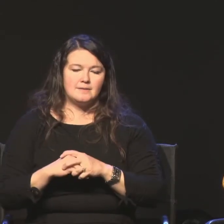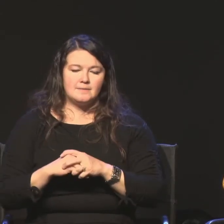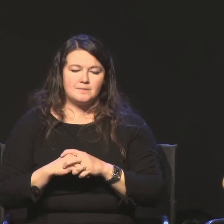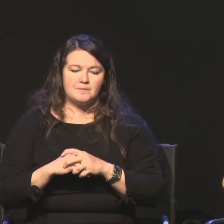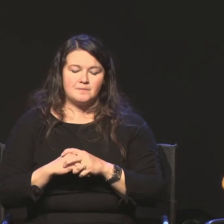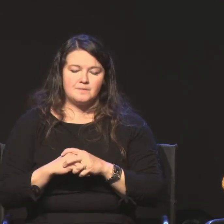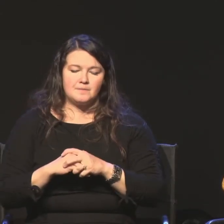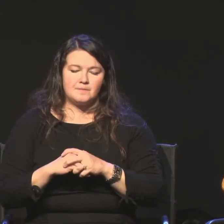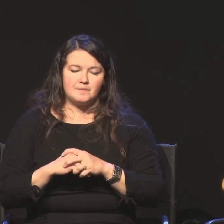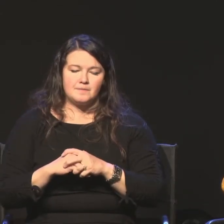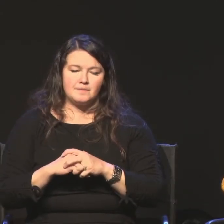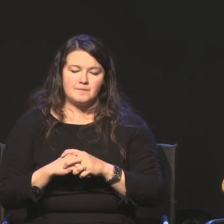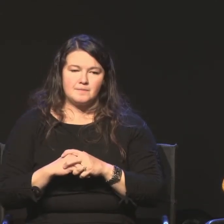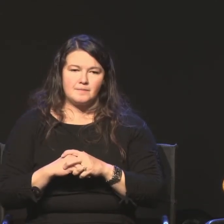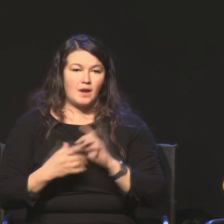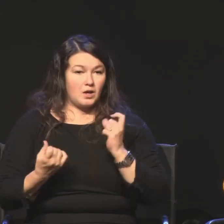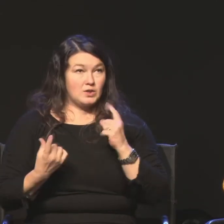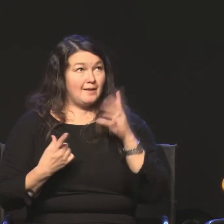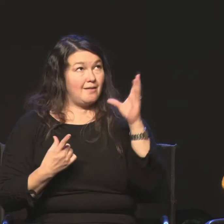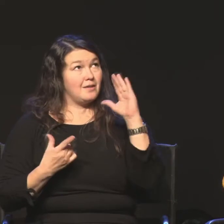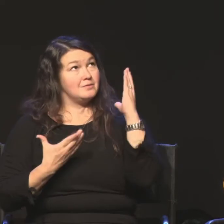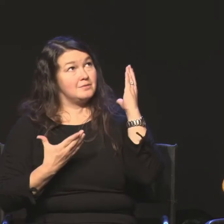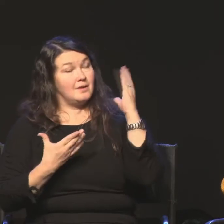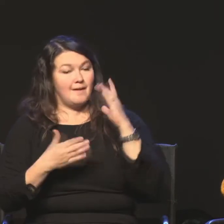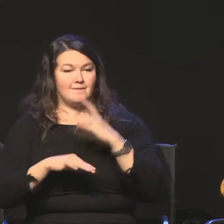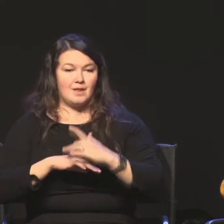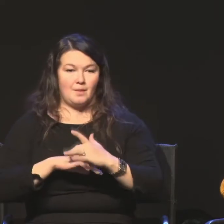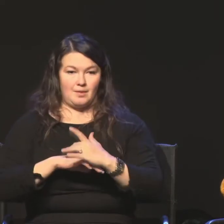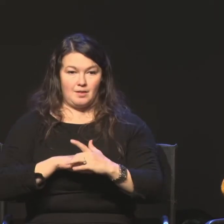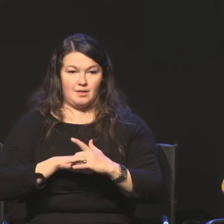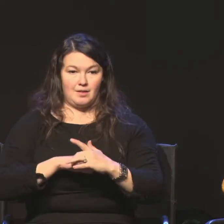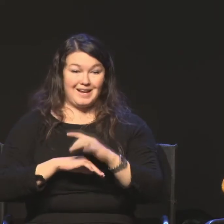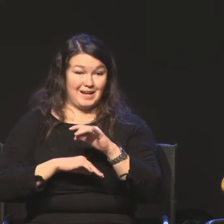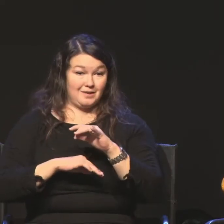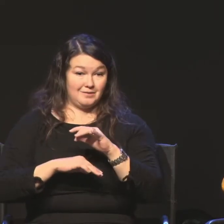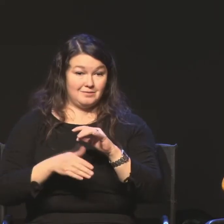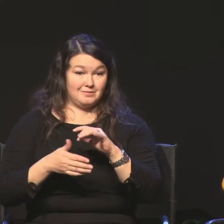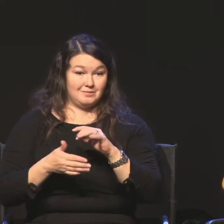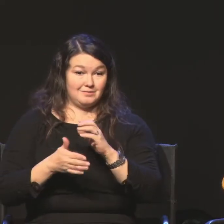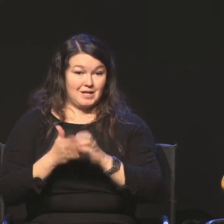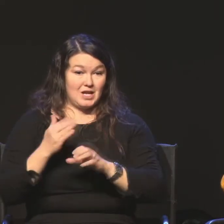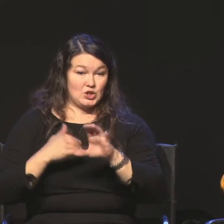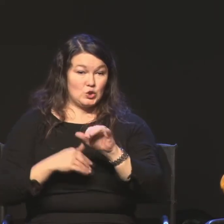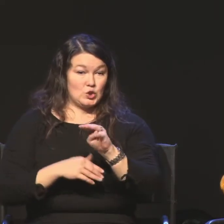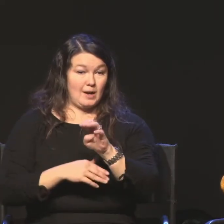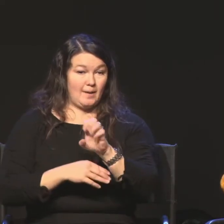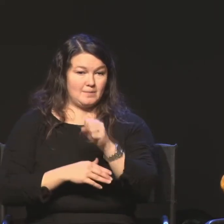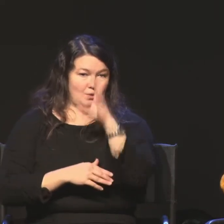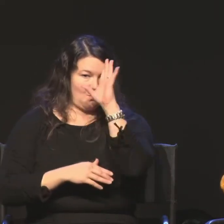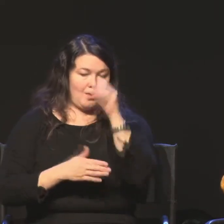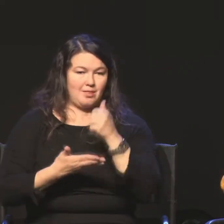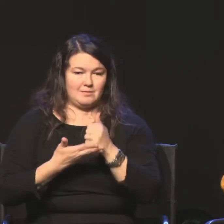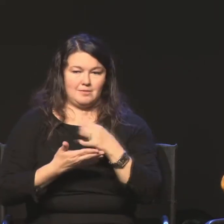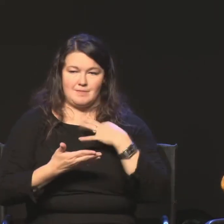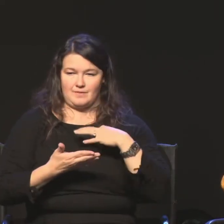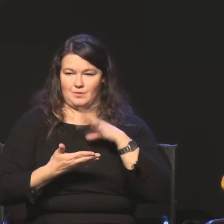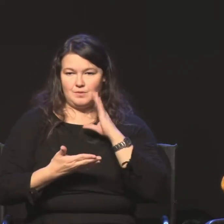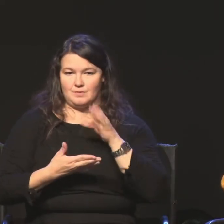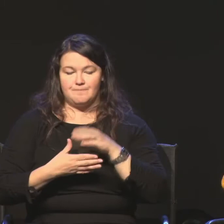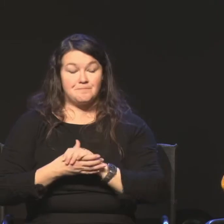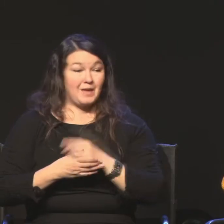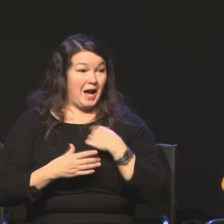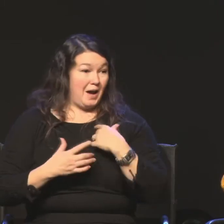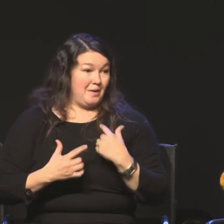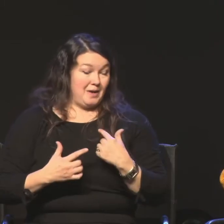just understand that God is available, and James will help you do that. That's why I suggest that. But just understand that, like I'm